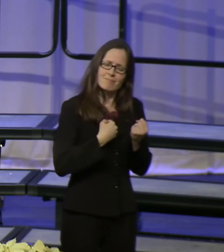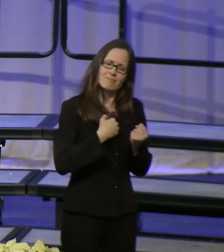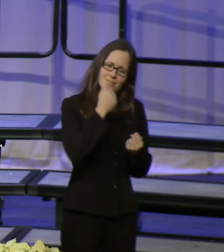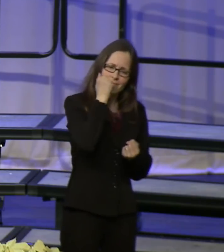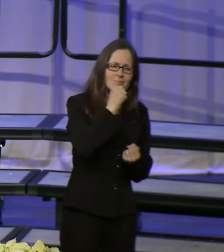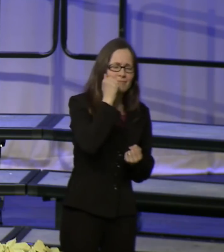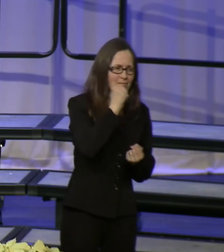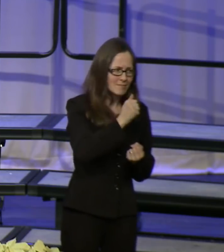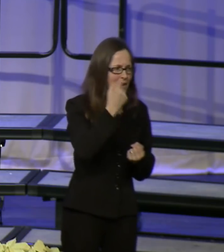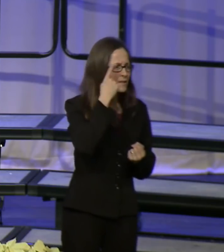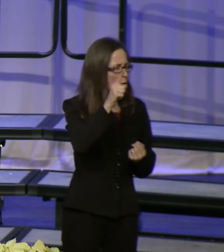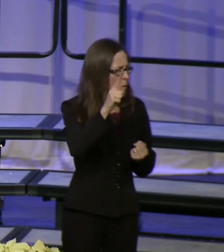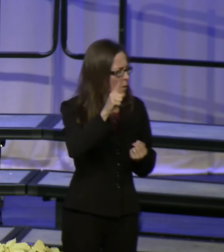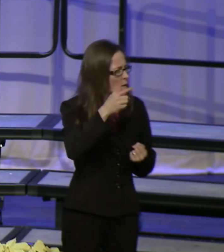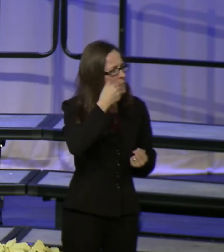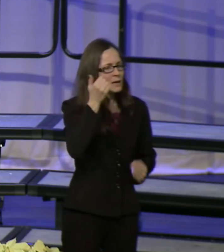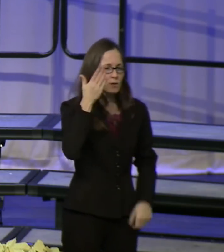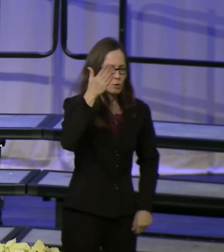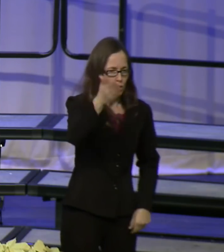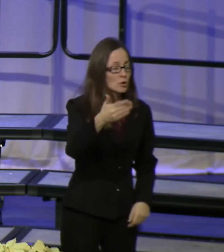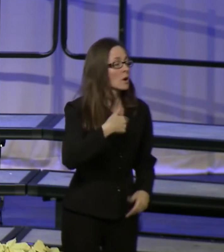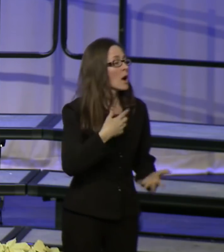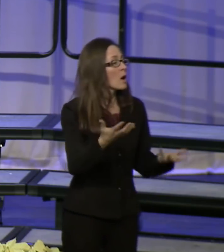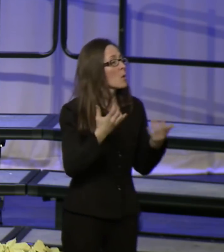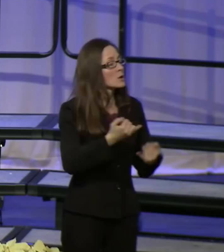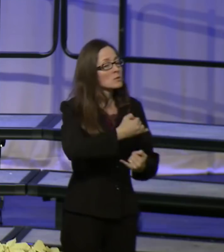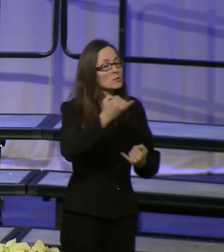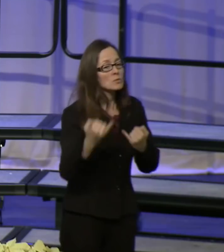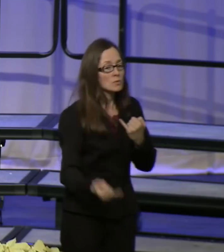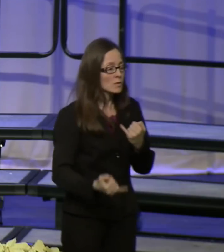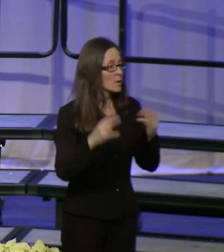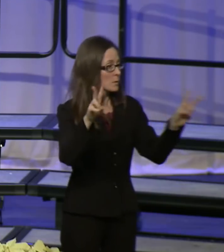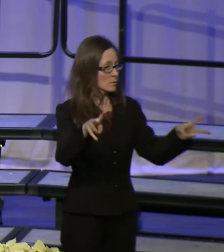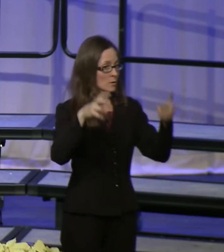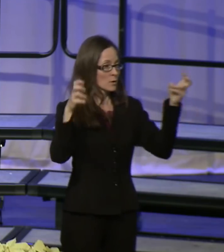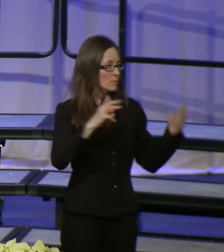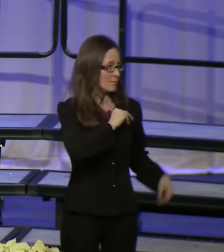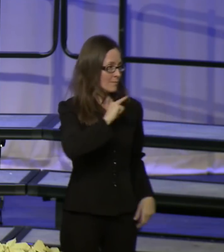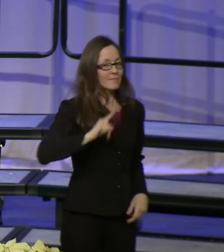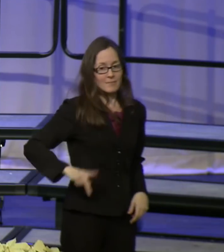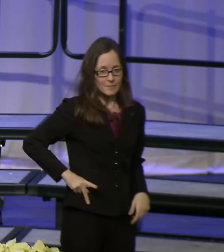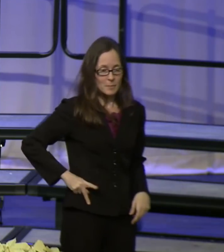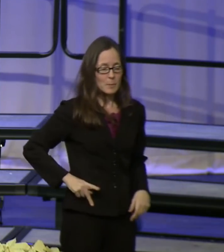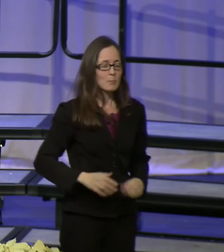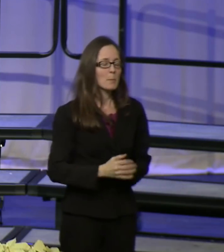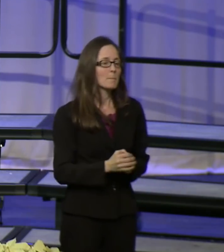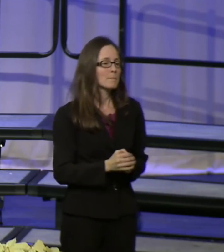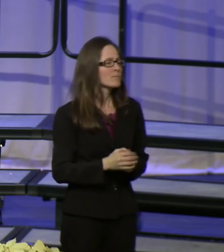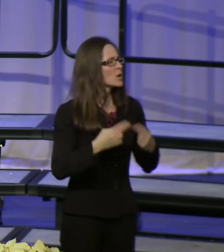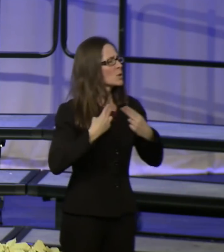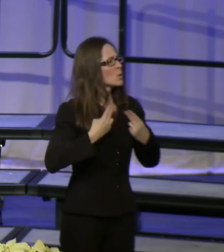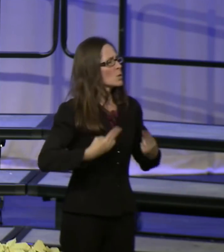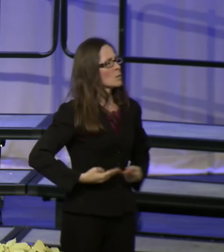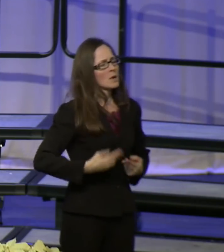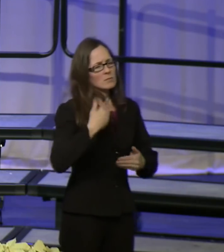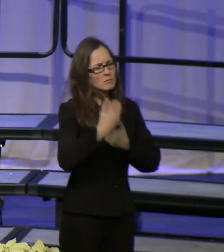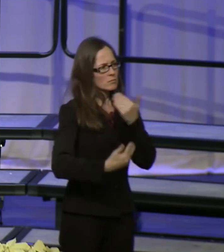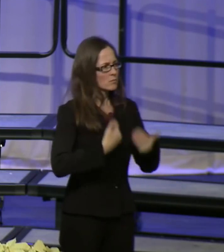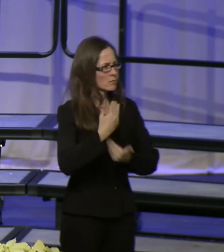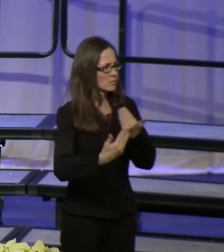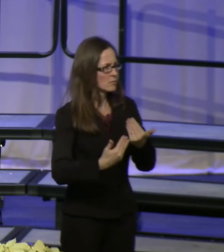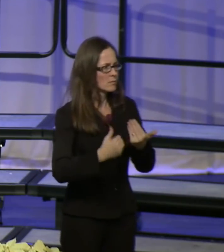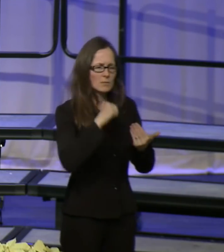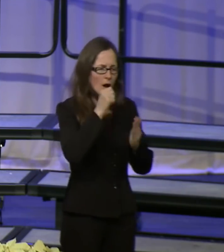going to end with one of my favorite quotes from the Reverend Dr. Martin Luther King, that human progress is neither automatic